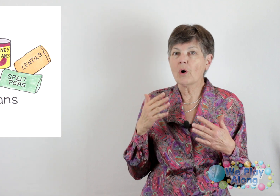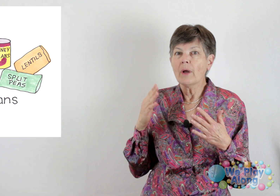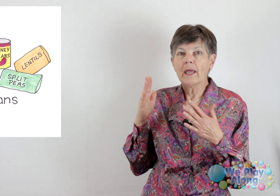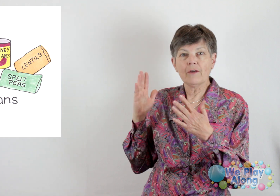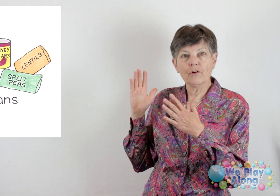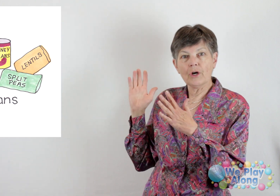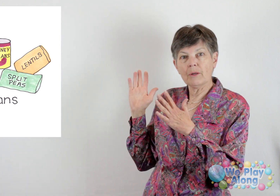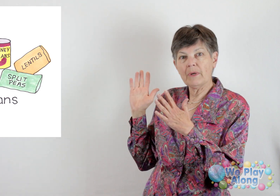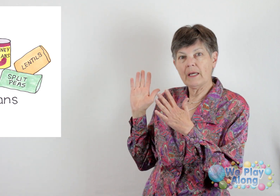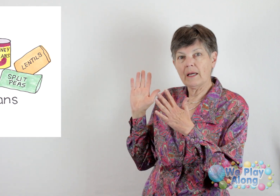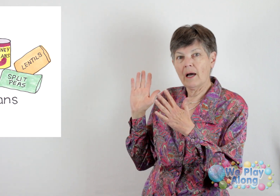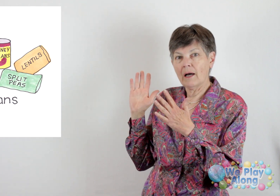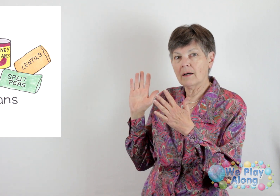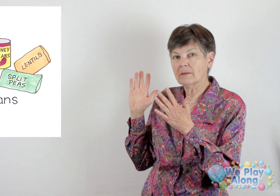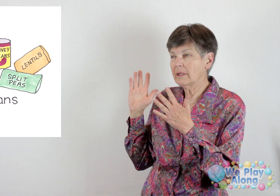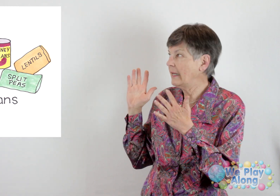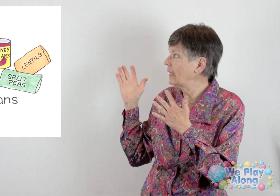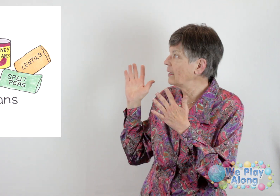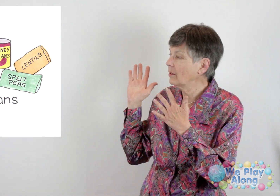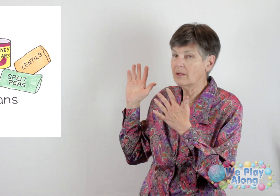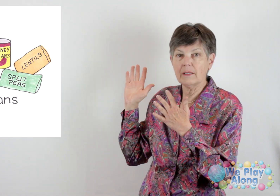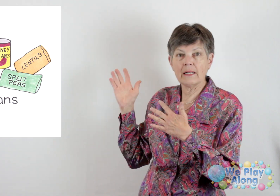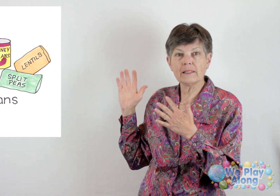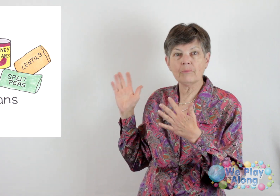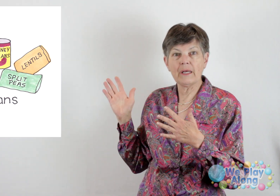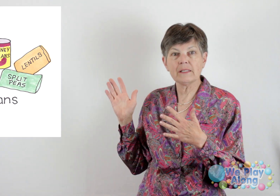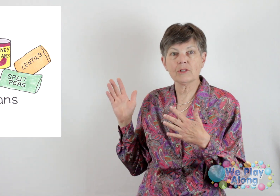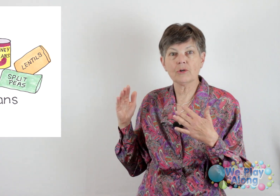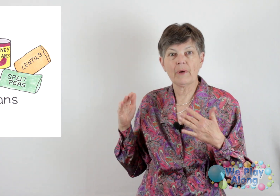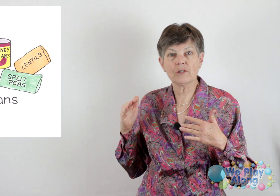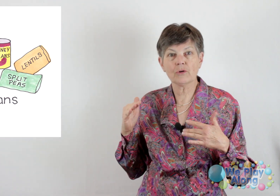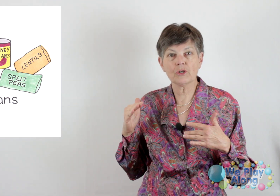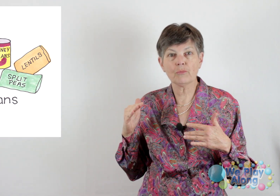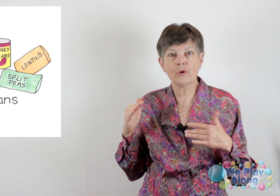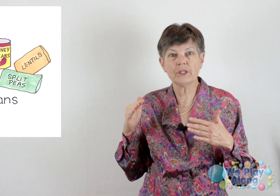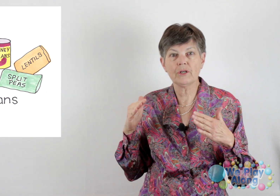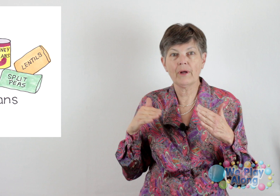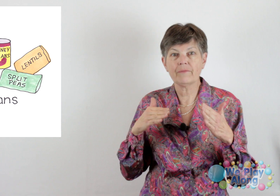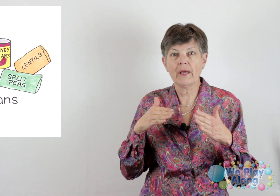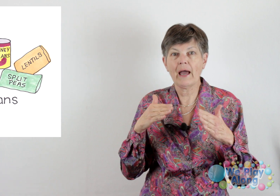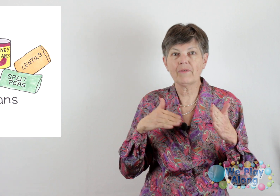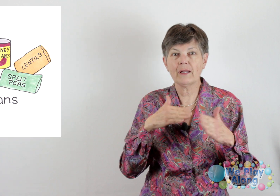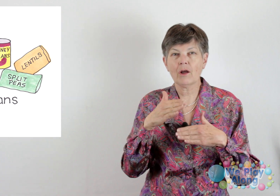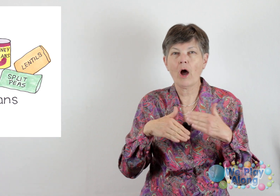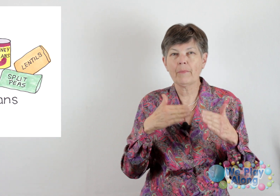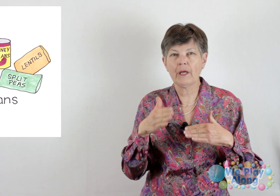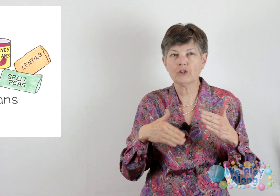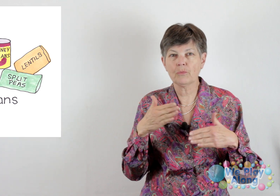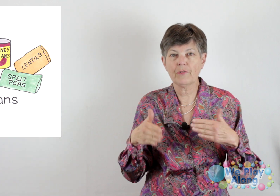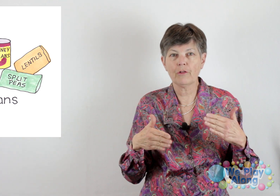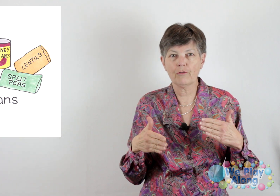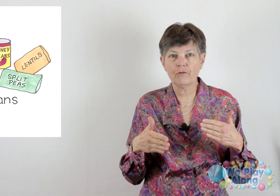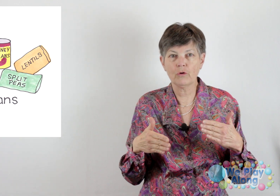So if you're going to be eating nuts and beans as your main source of protein, you have to have it in combination with other foods.